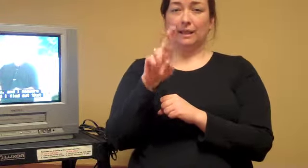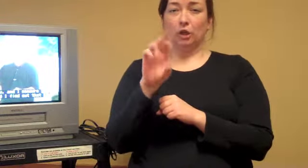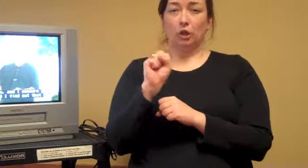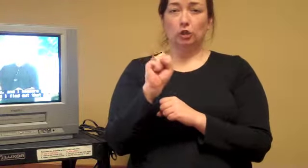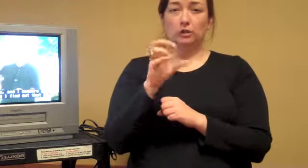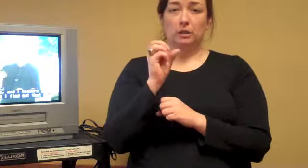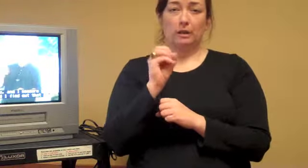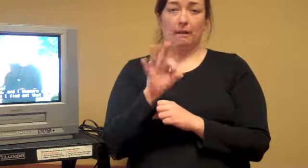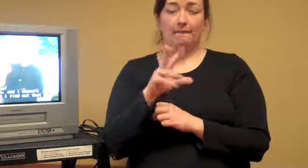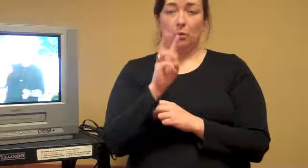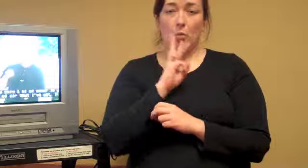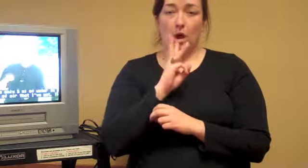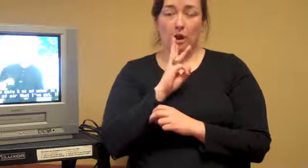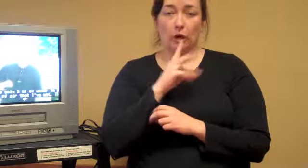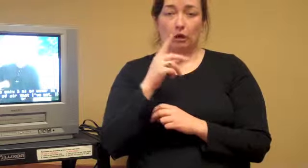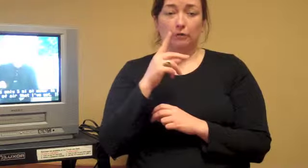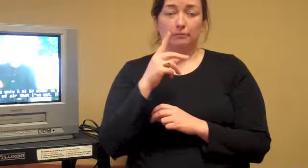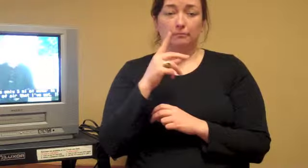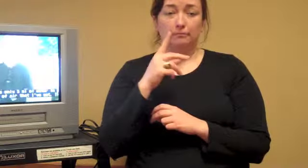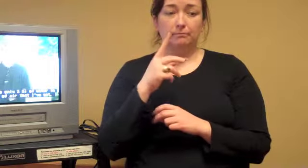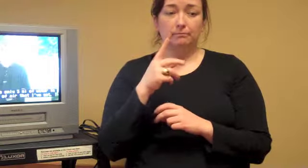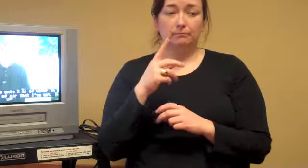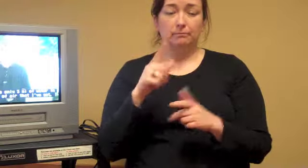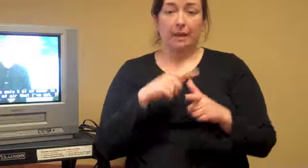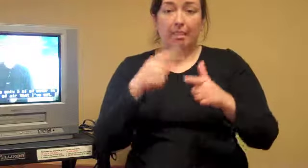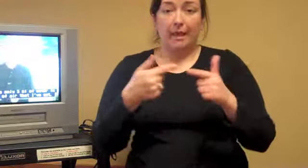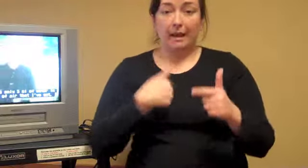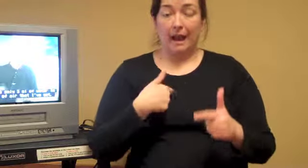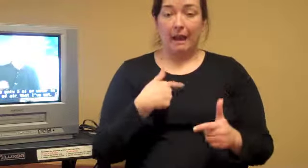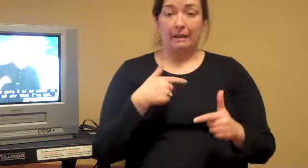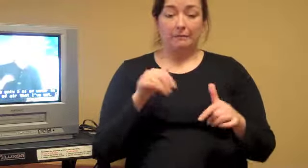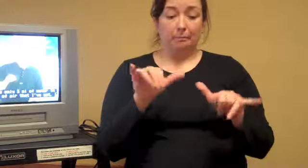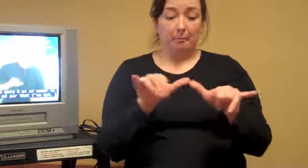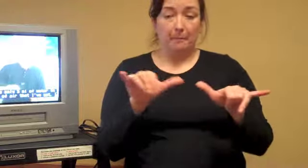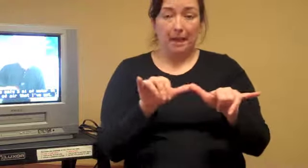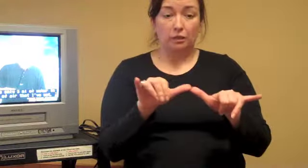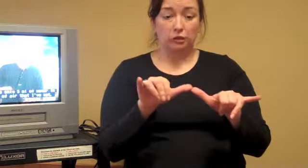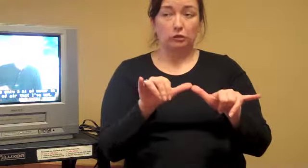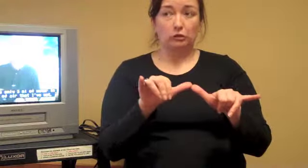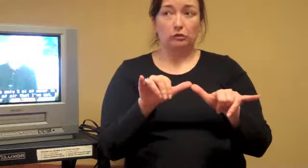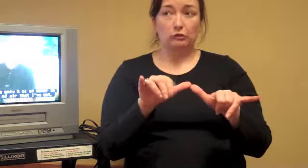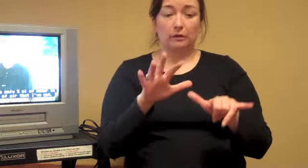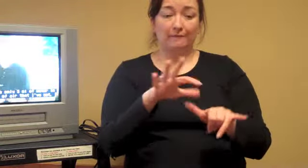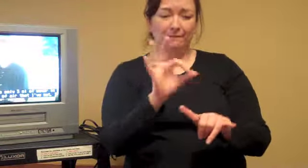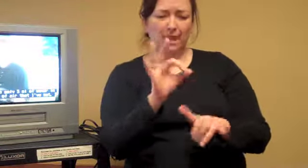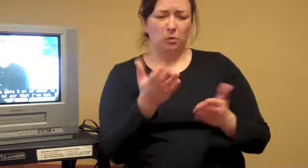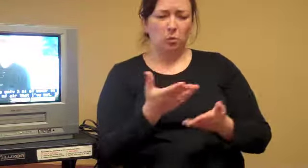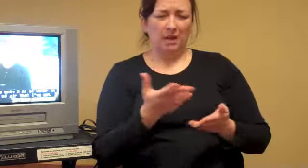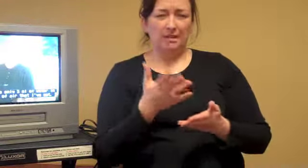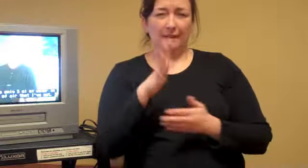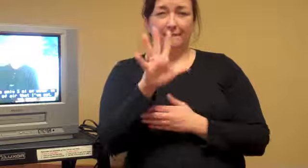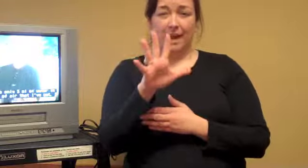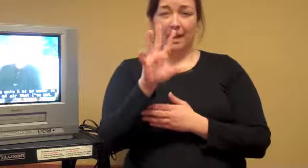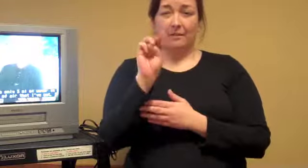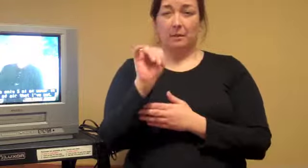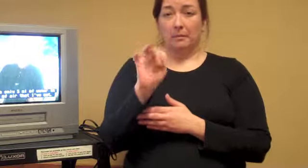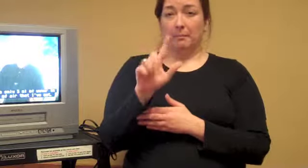and I find out that there are only 5 milliliters of water in